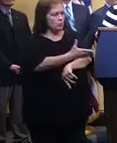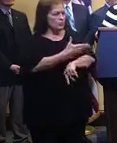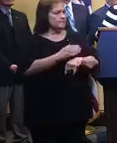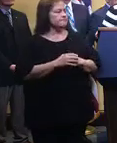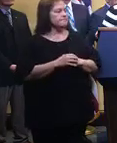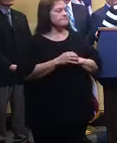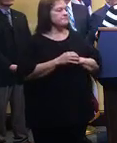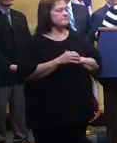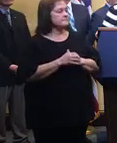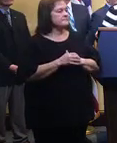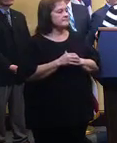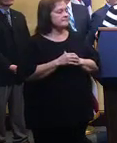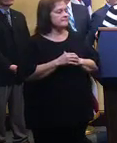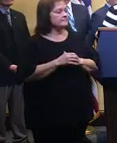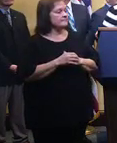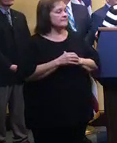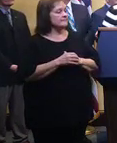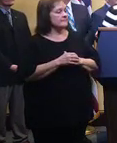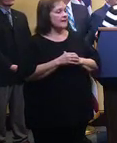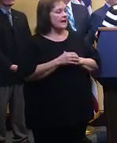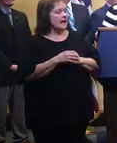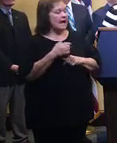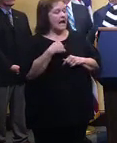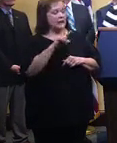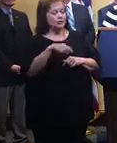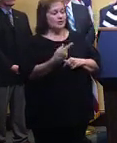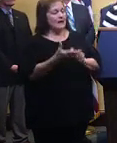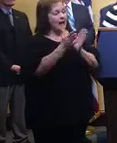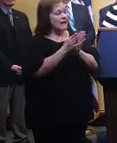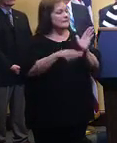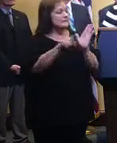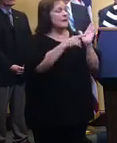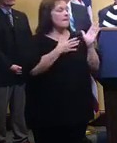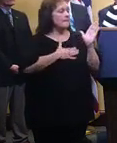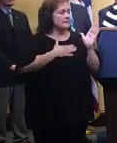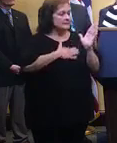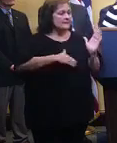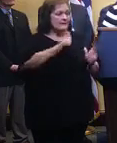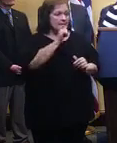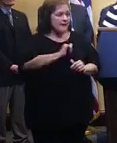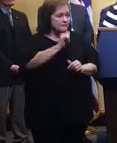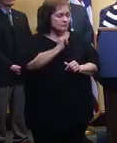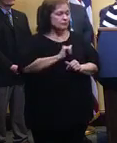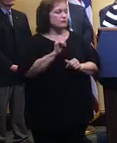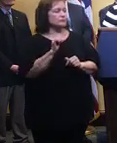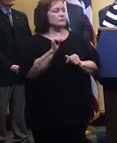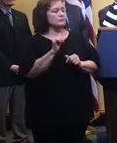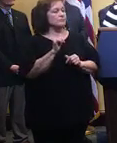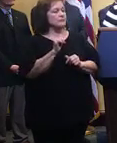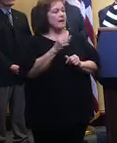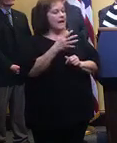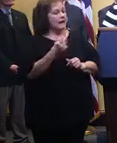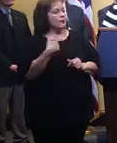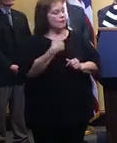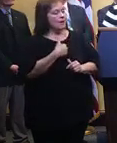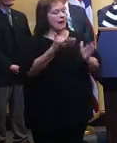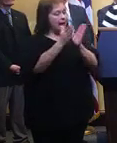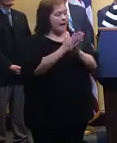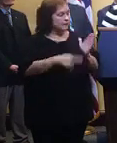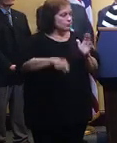I just ask for patience and also ask for the public to step